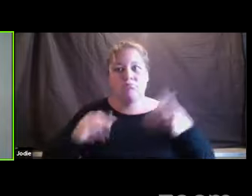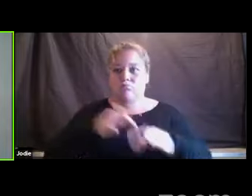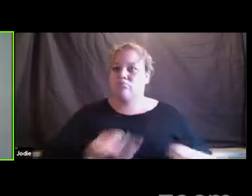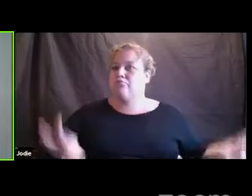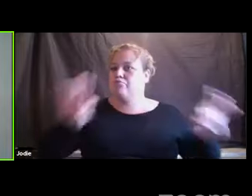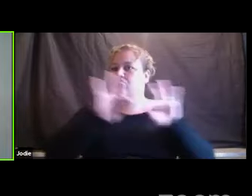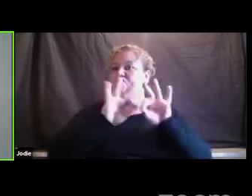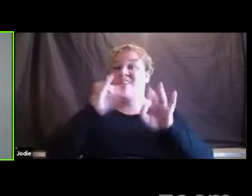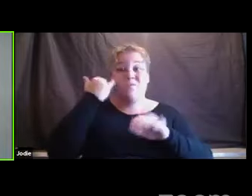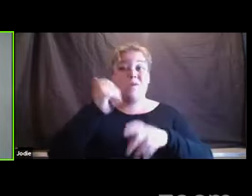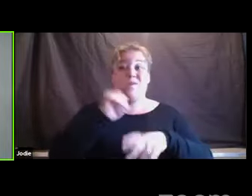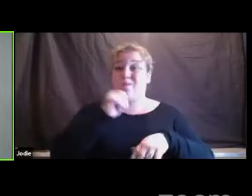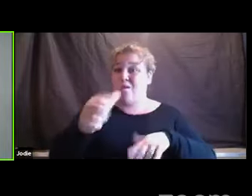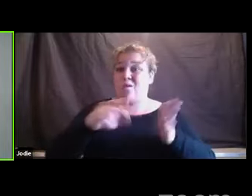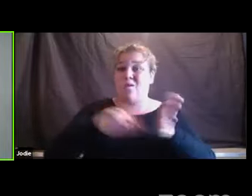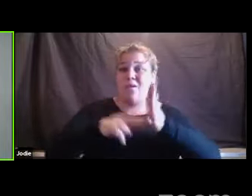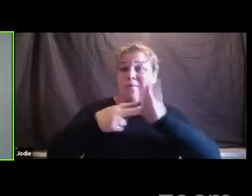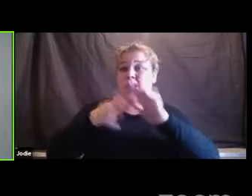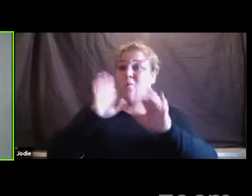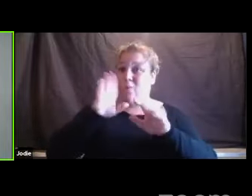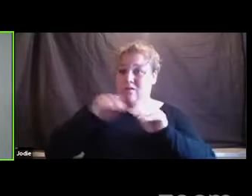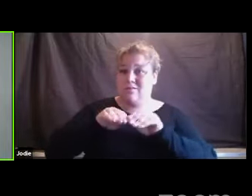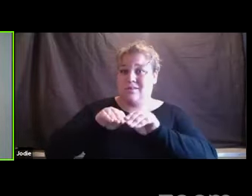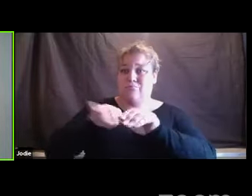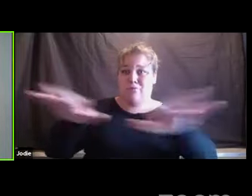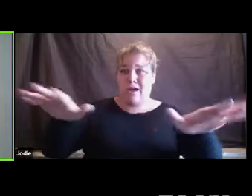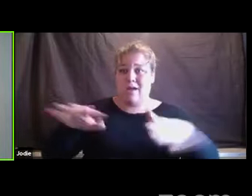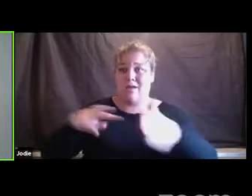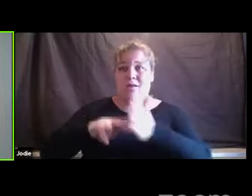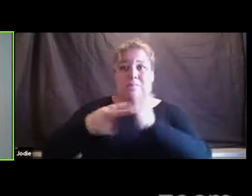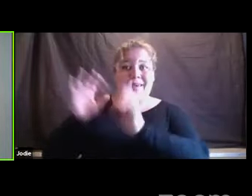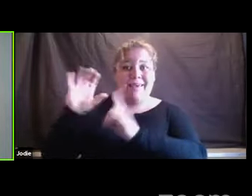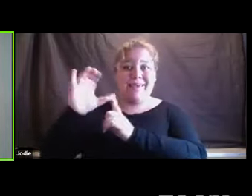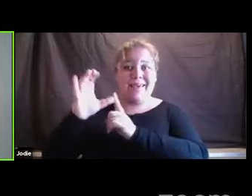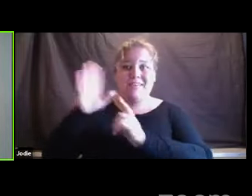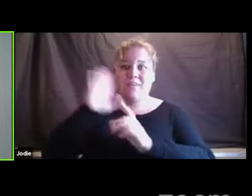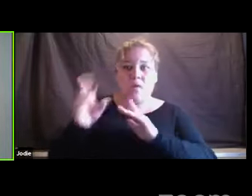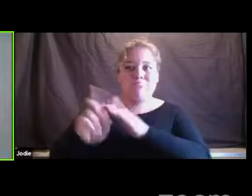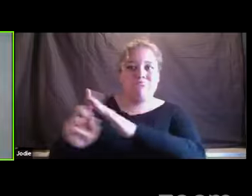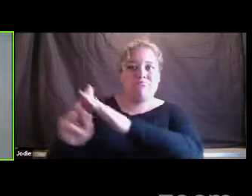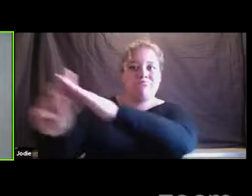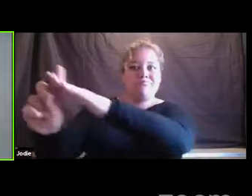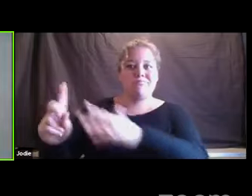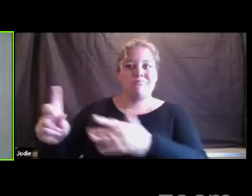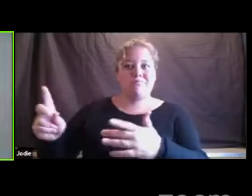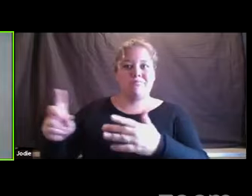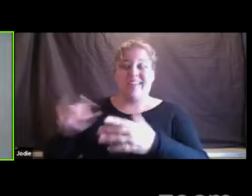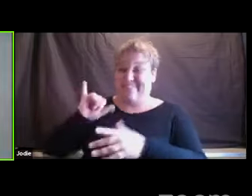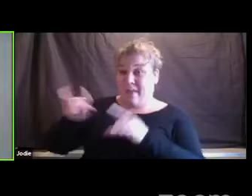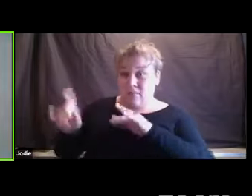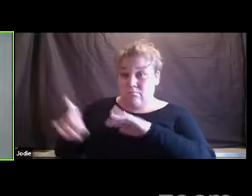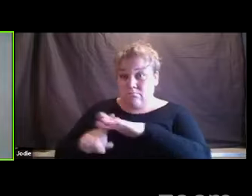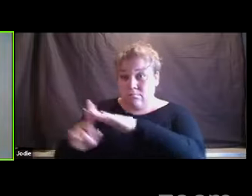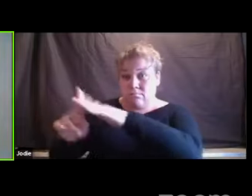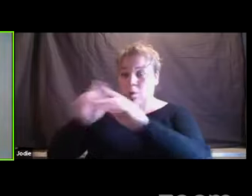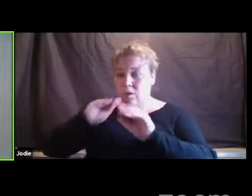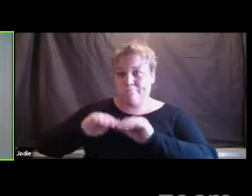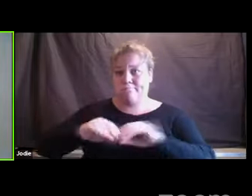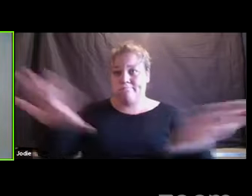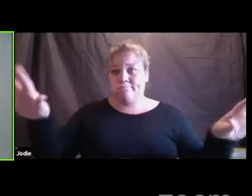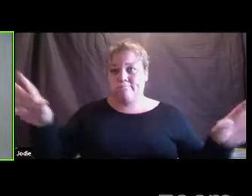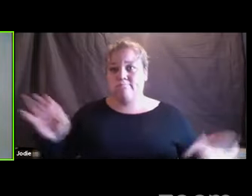spread. We will have more cases, and as we get more cases, the likelihood of outbreaks in businesses,